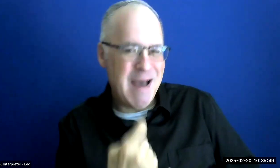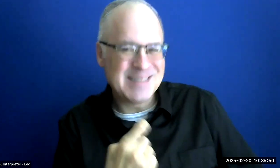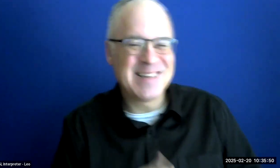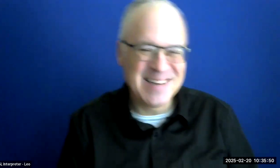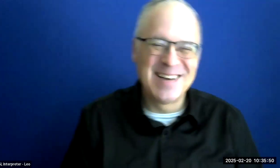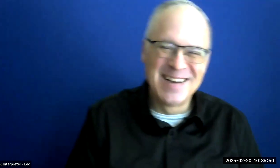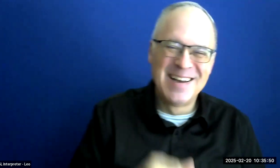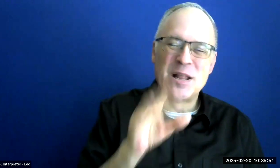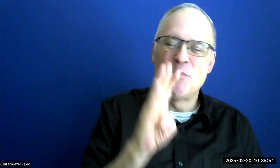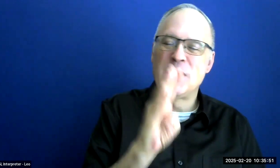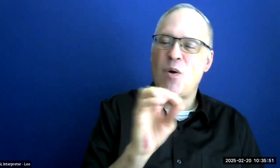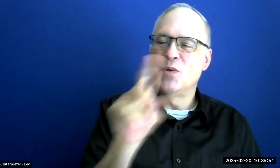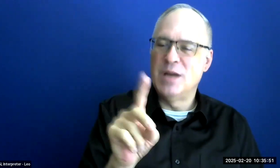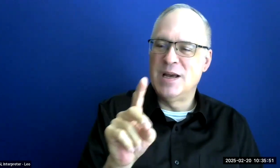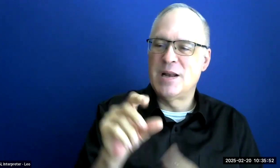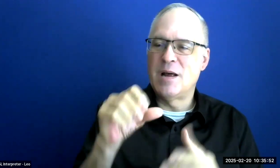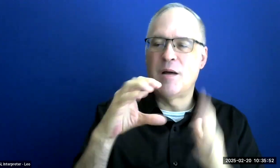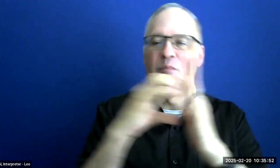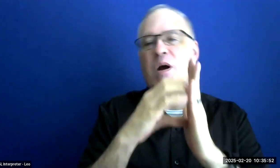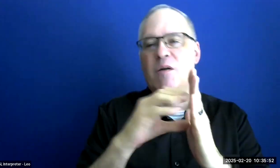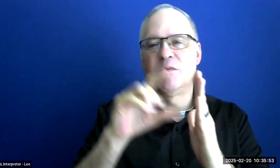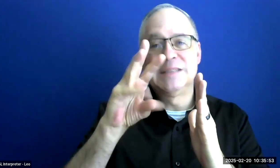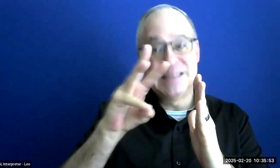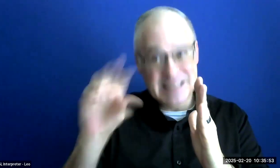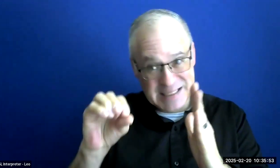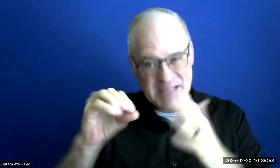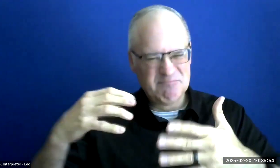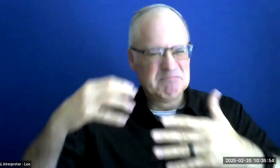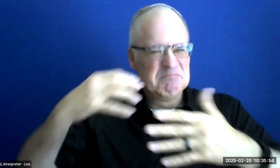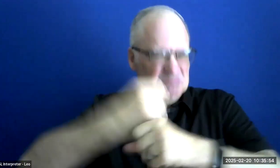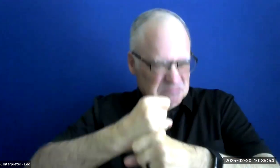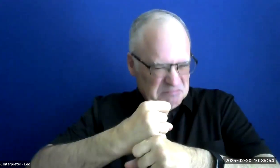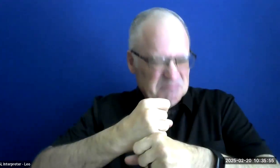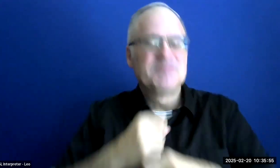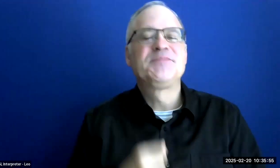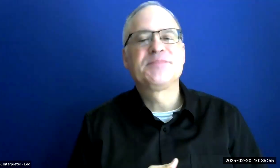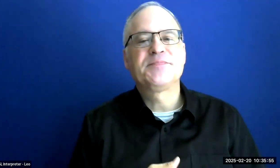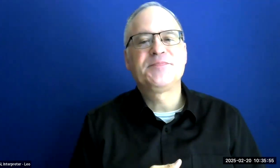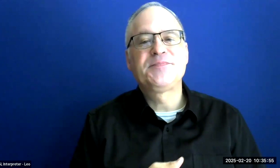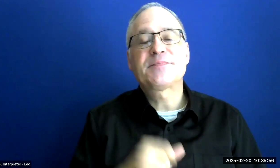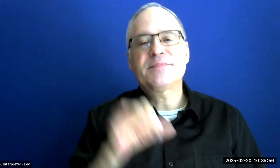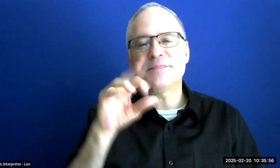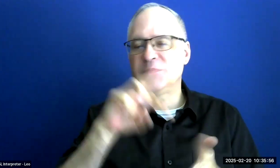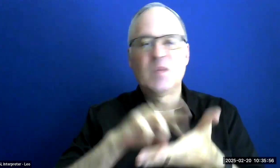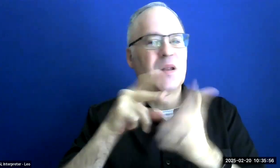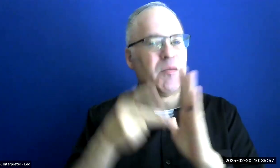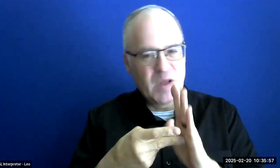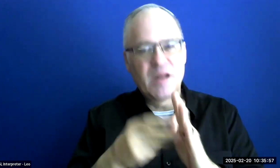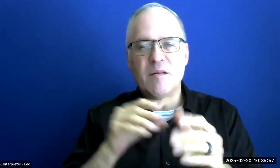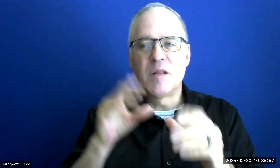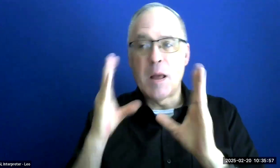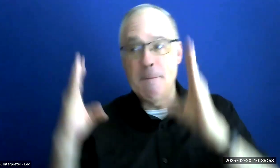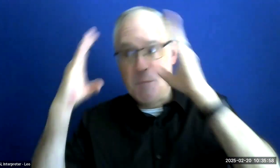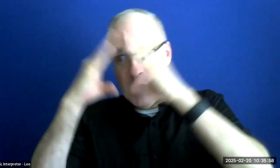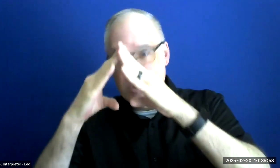Discipline, paragraph 60, paraphrased in part, that our ratification process is canvassed by the